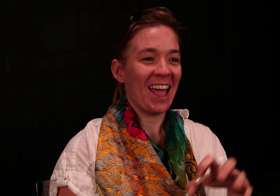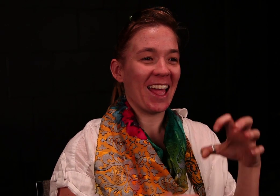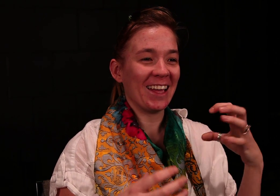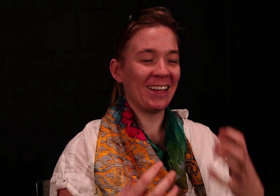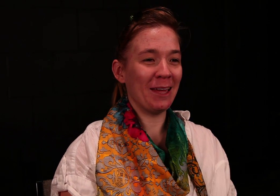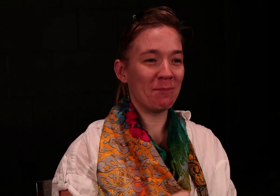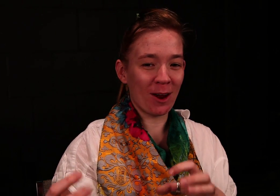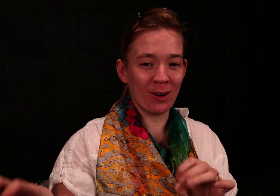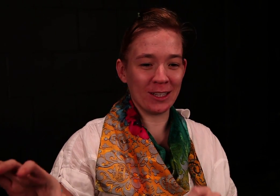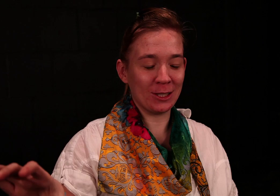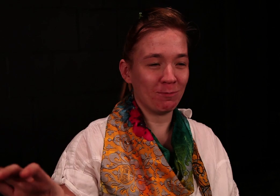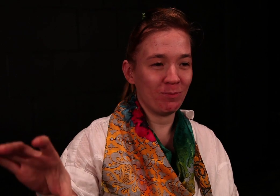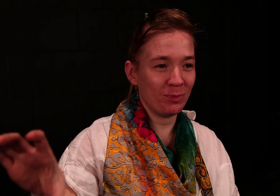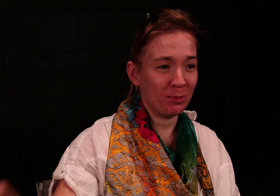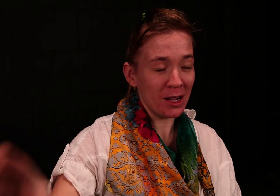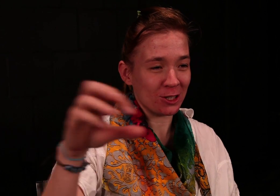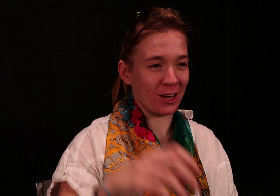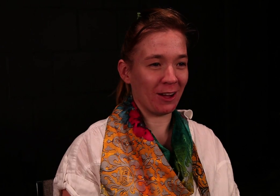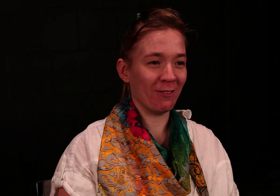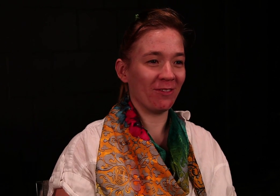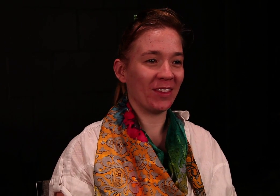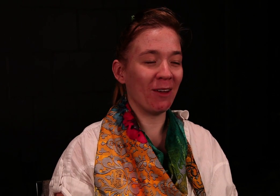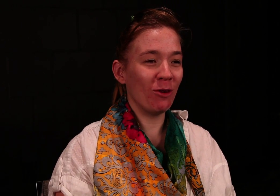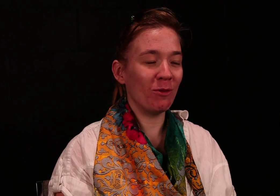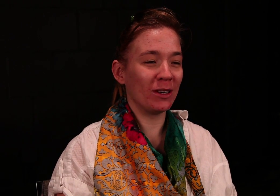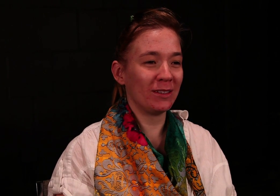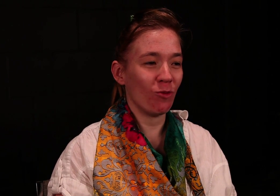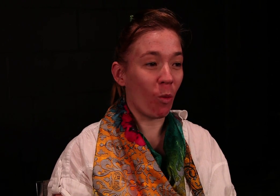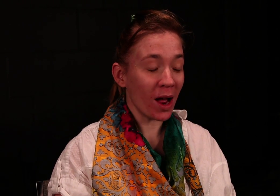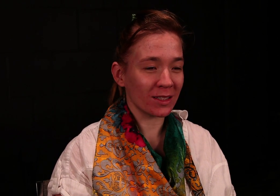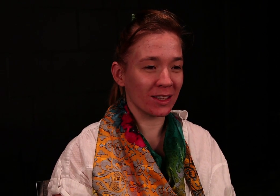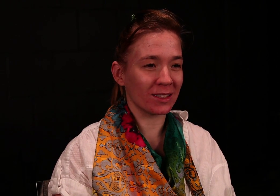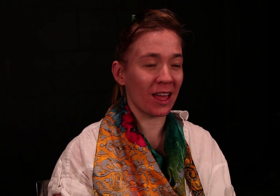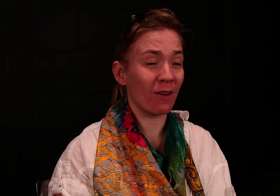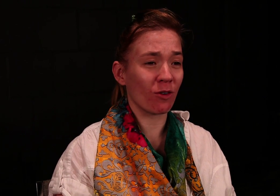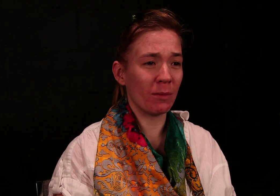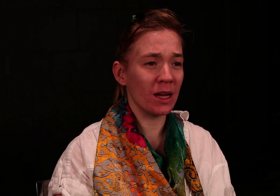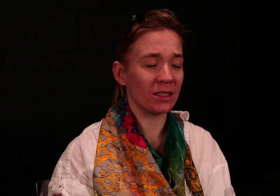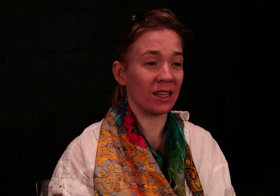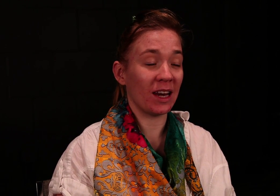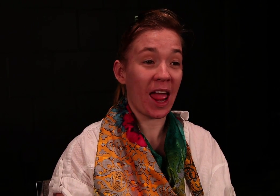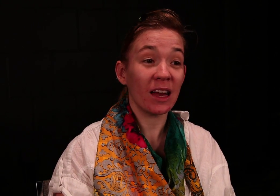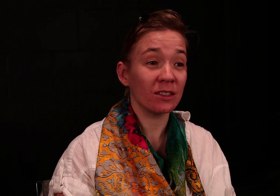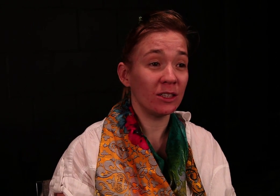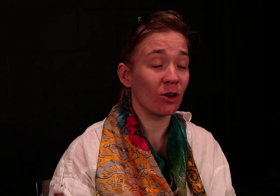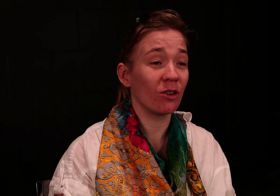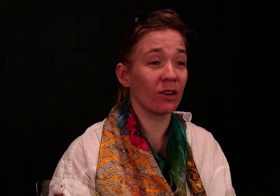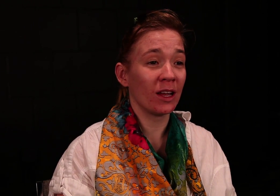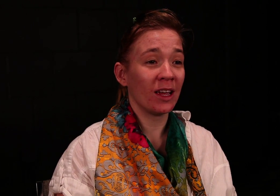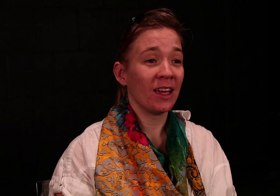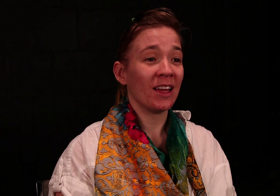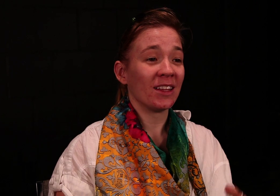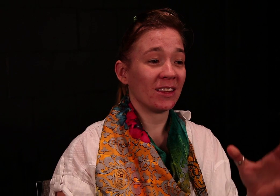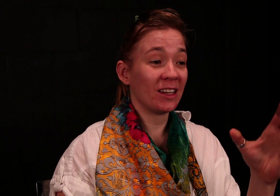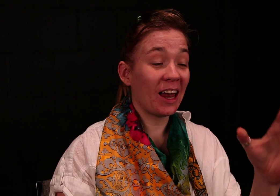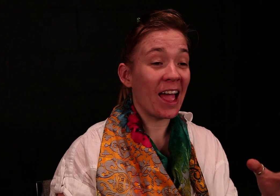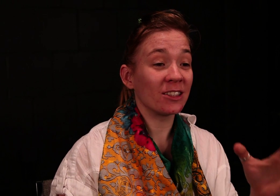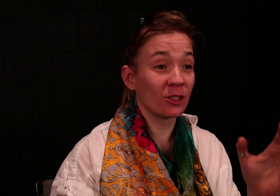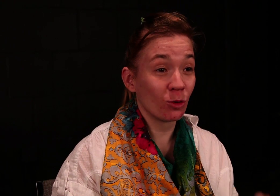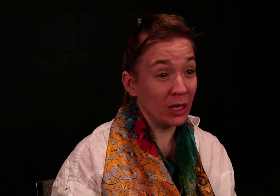and keep it on his bookshelf. And we would watch this thing for months, and it actually turned the glass